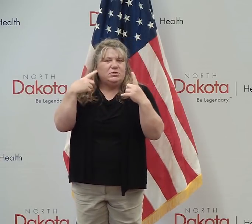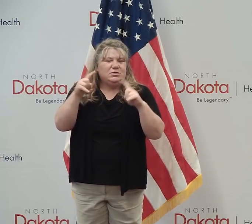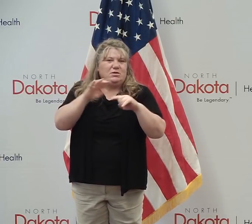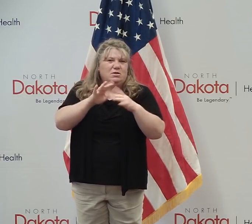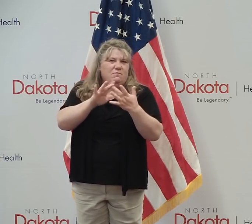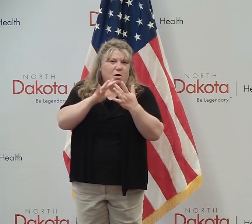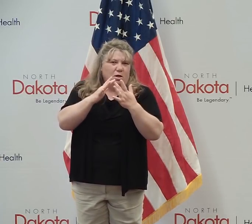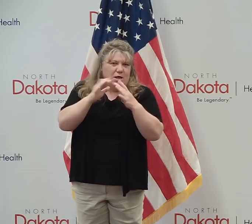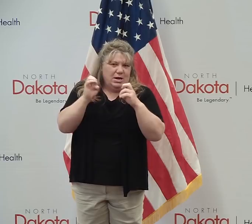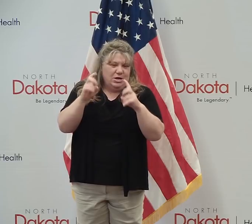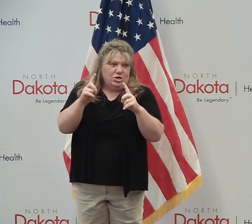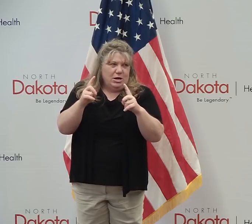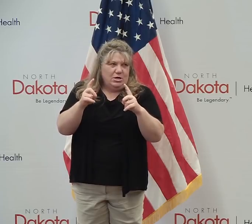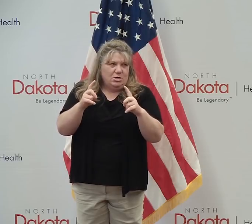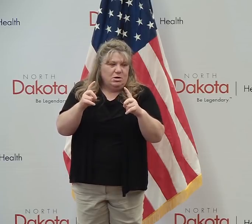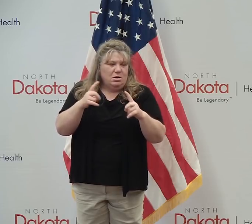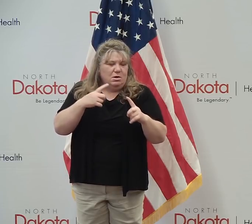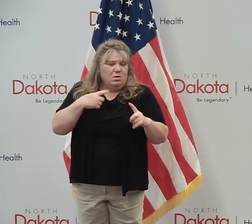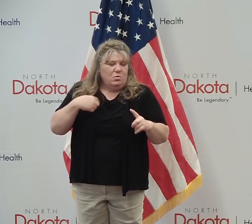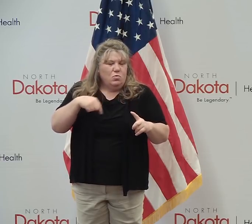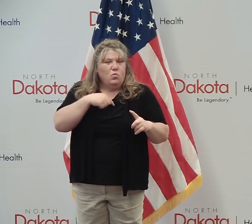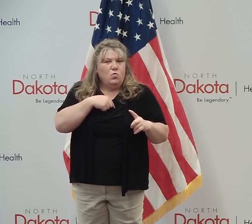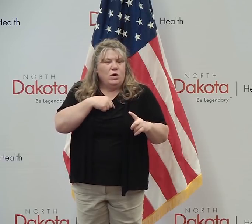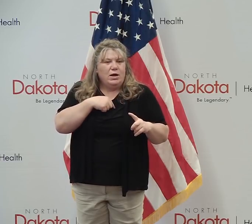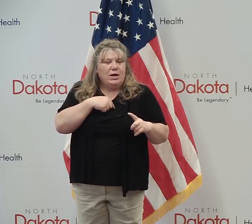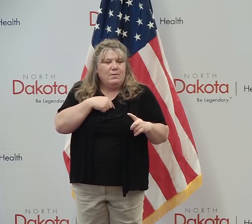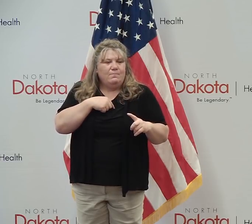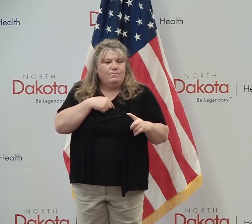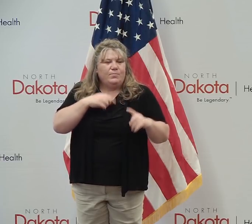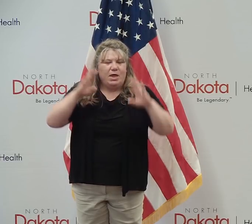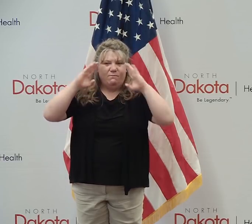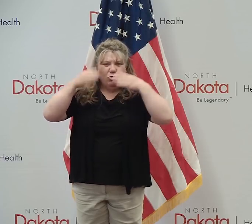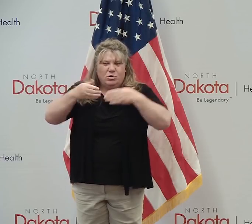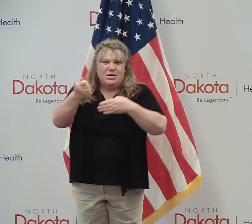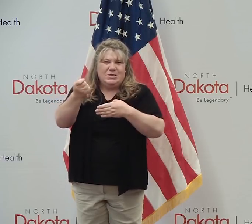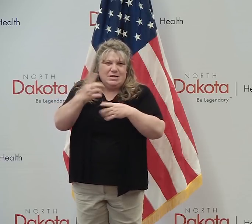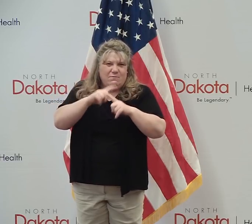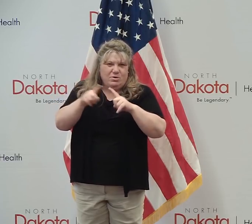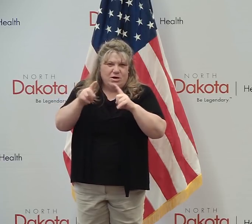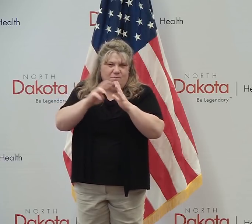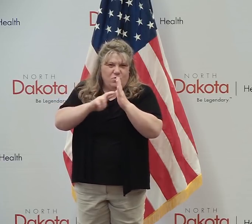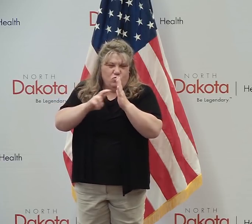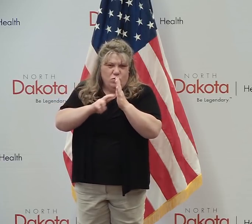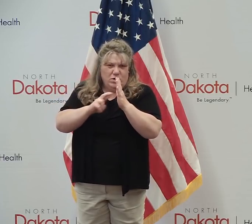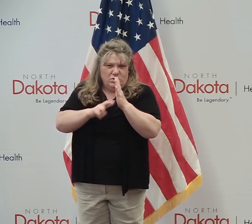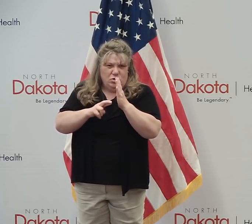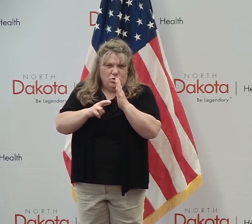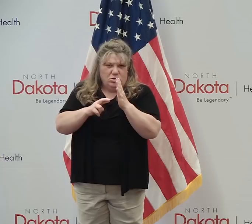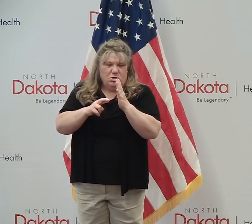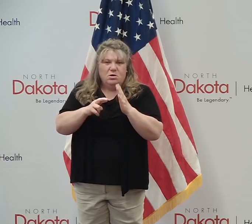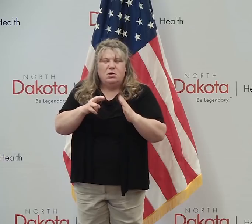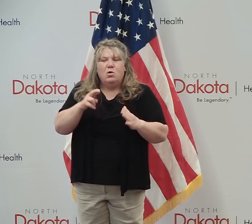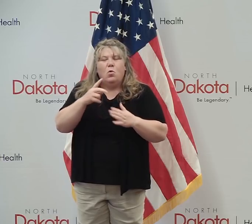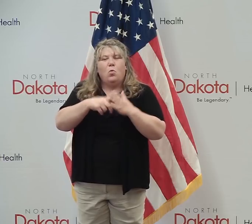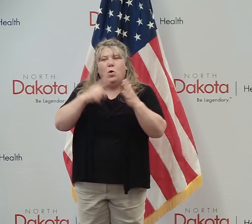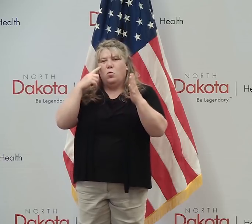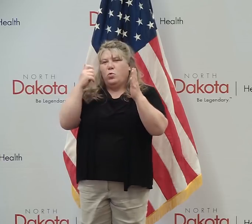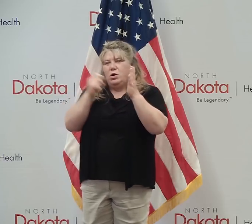online education, and we've keyed in on several different studies. And so what we're finding